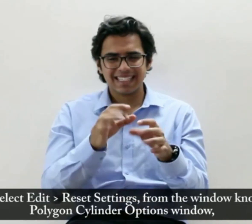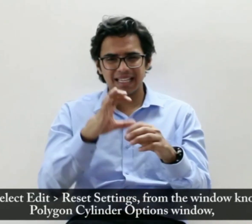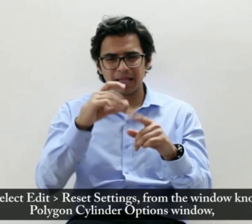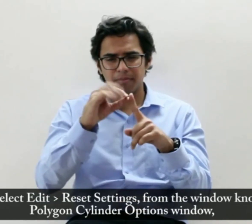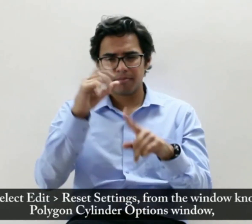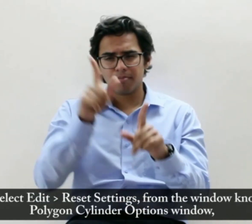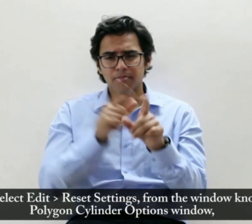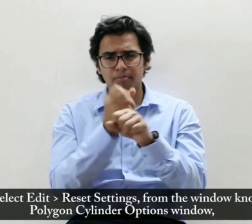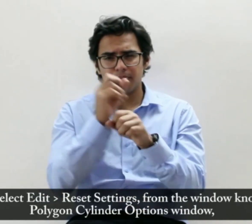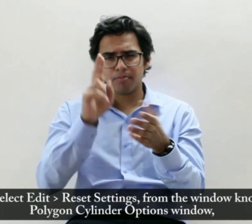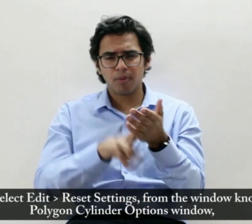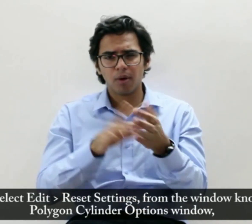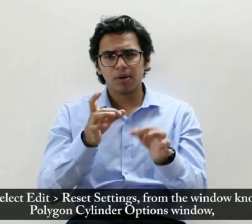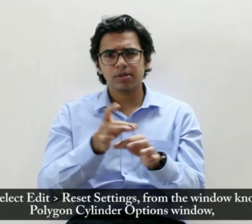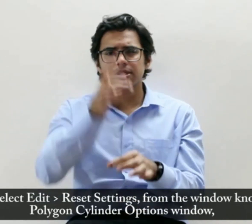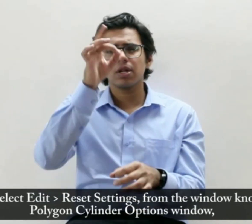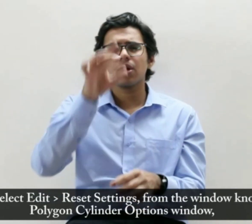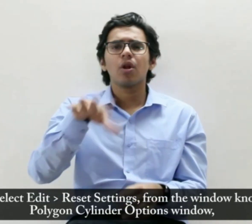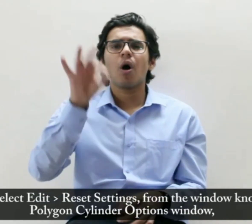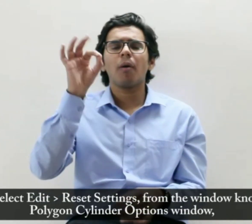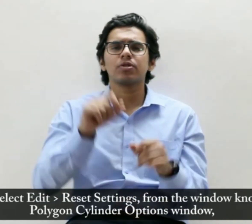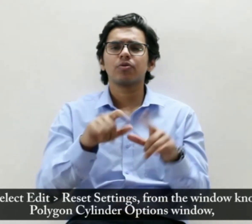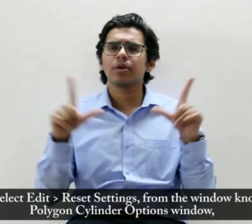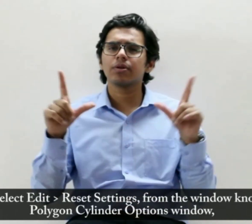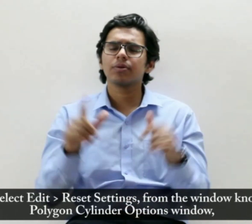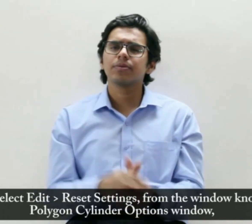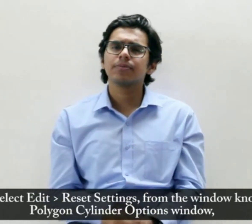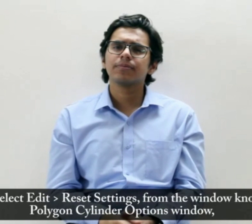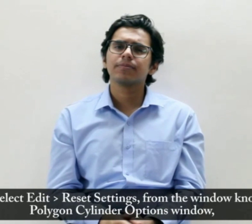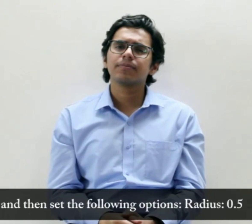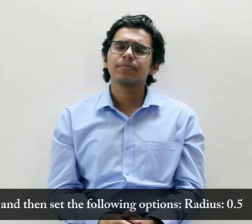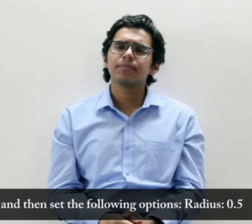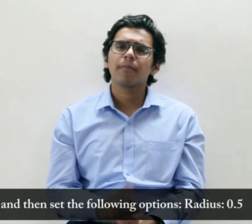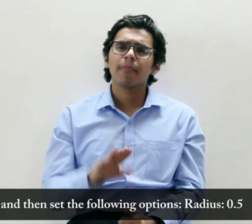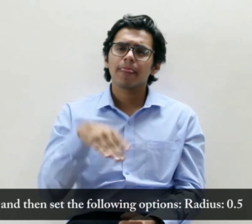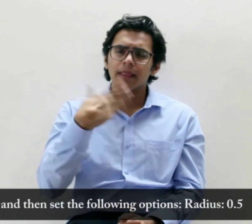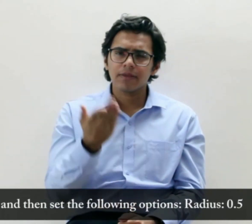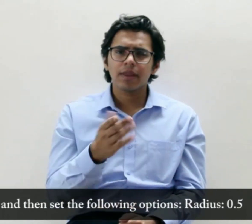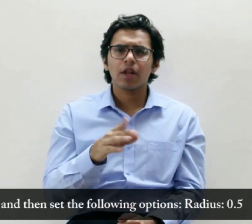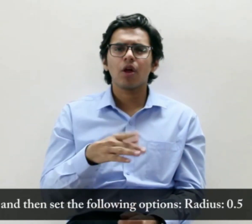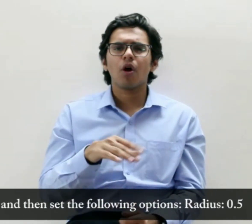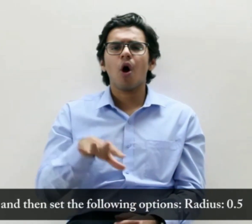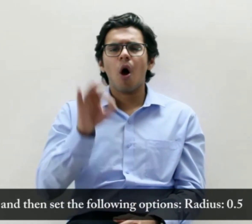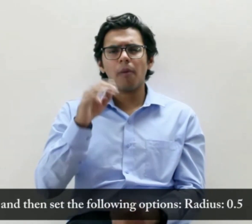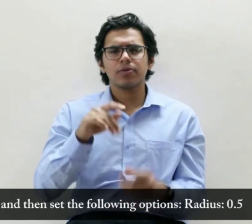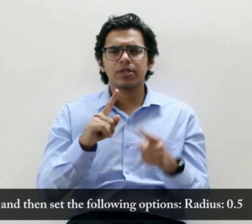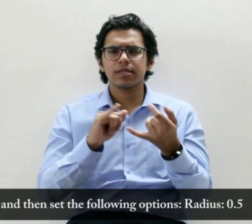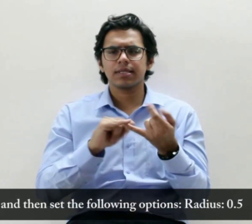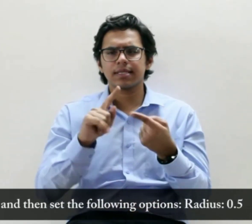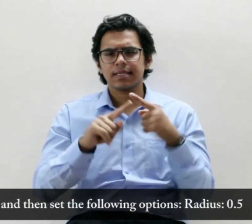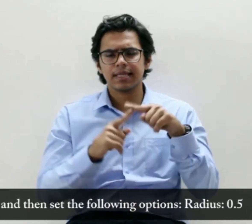And then Set the following